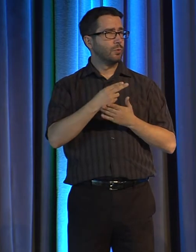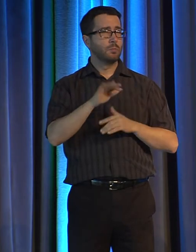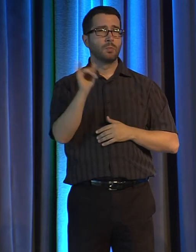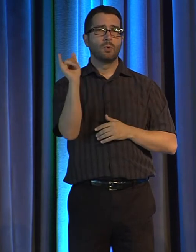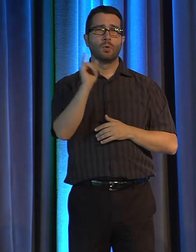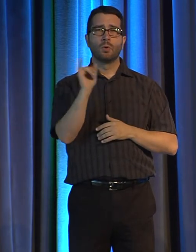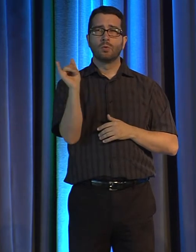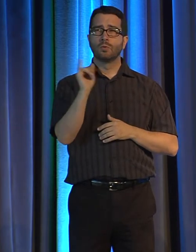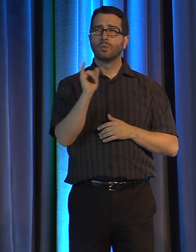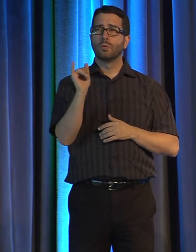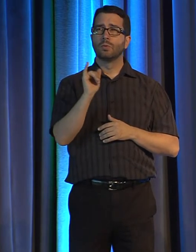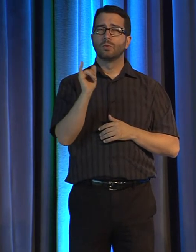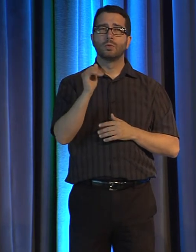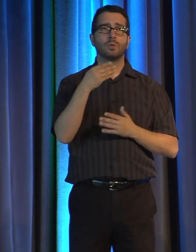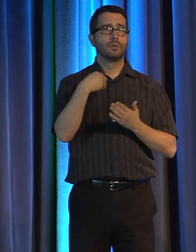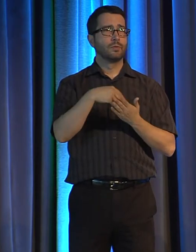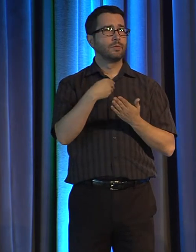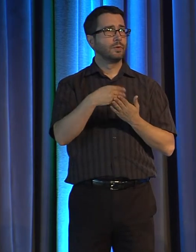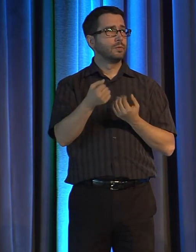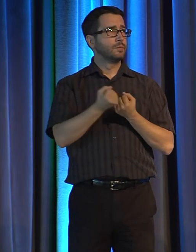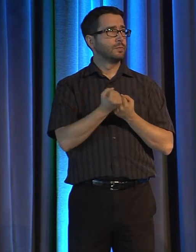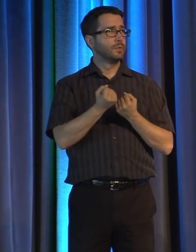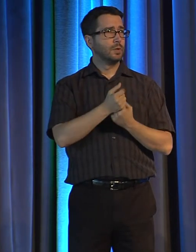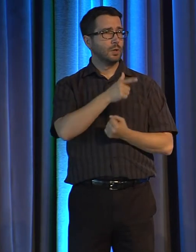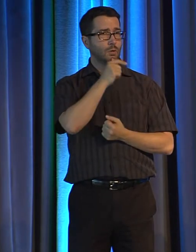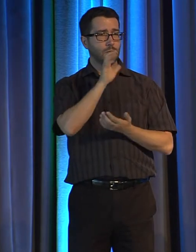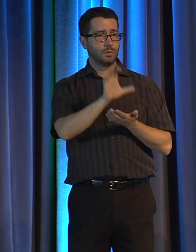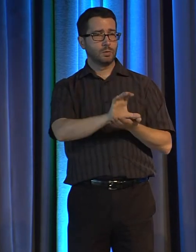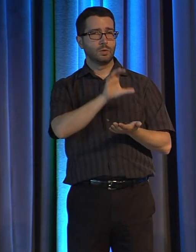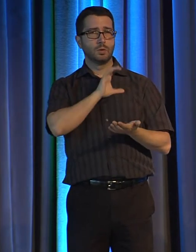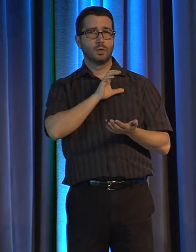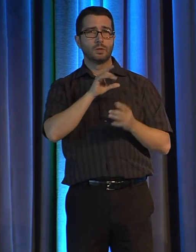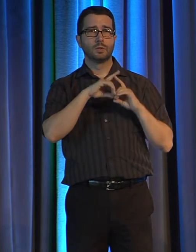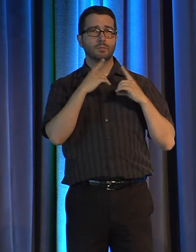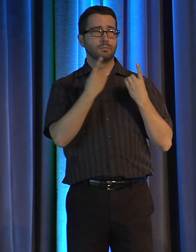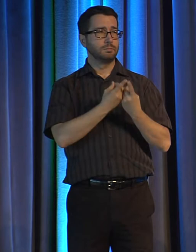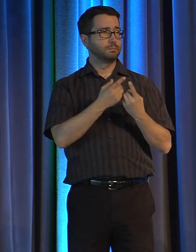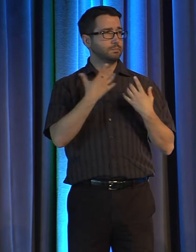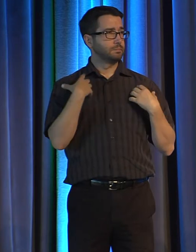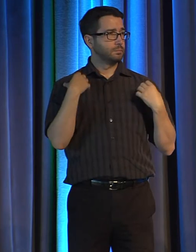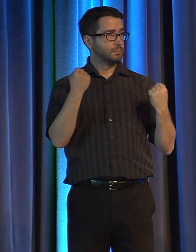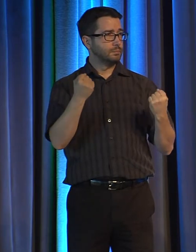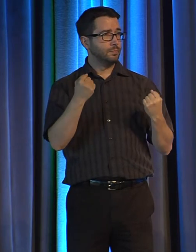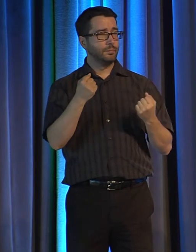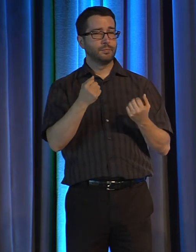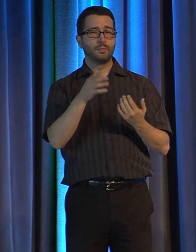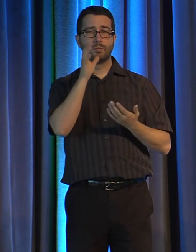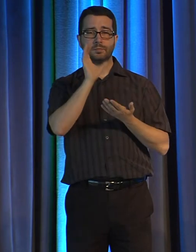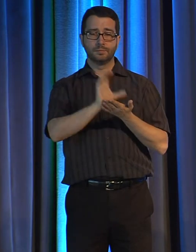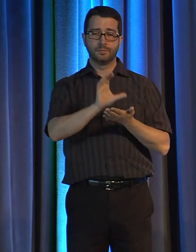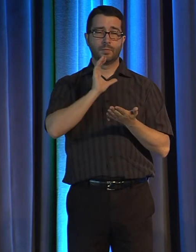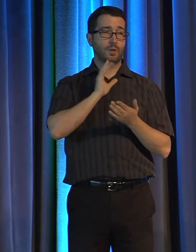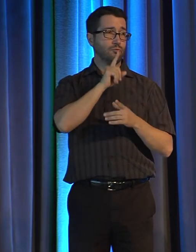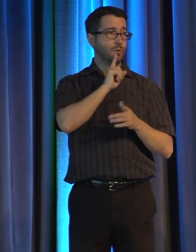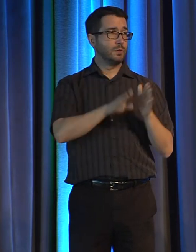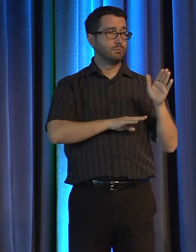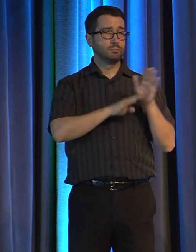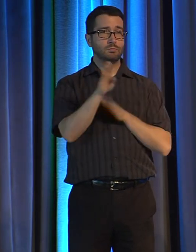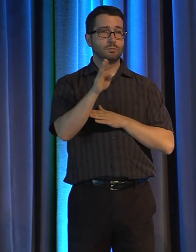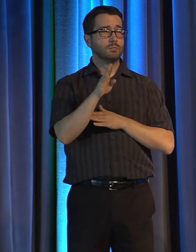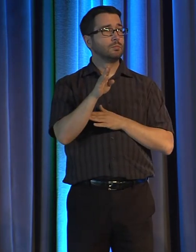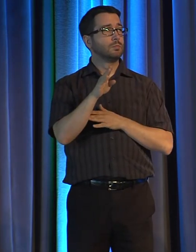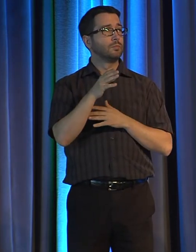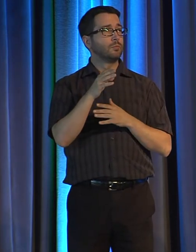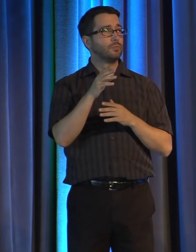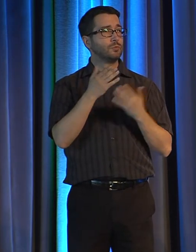some additional funding support from the Department of Health and Wellness to cover quite a spike in service demand throughout the year,